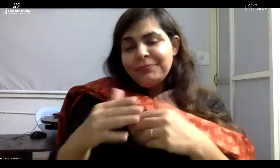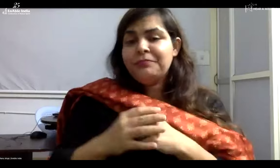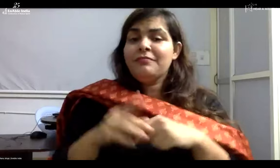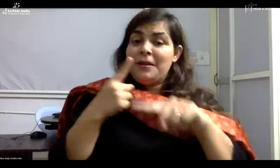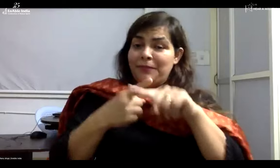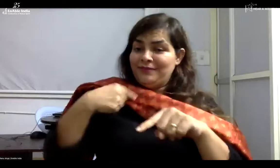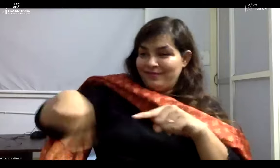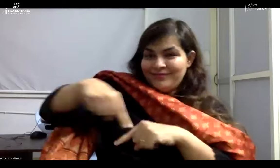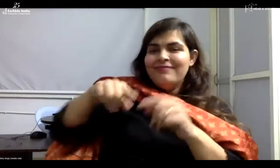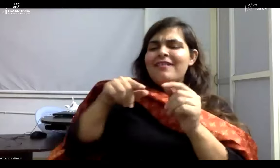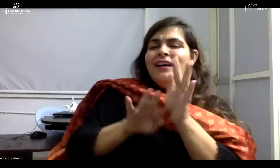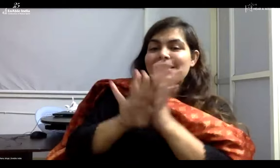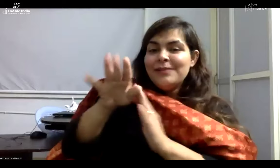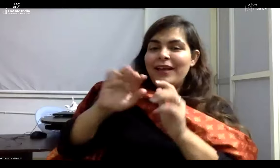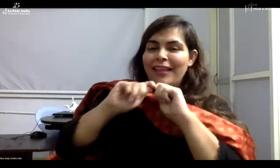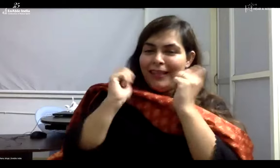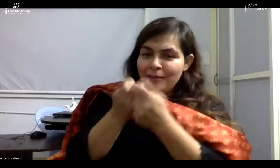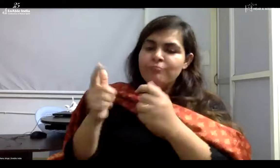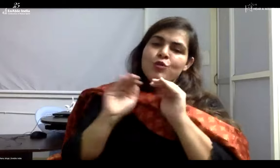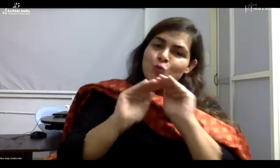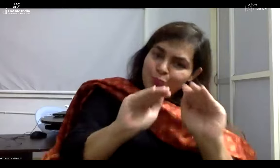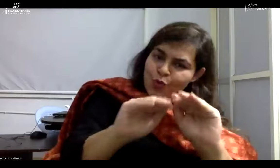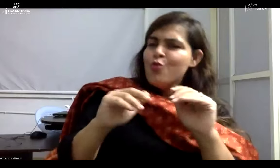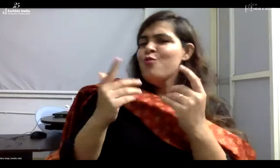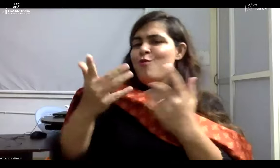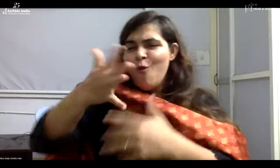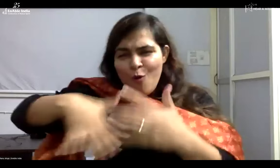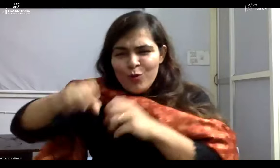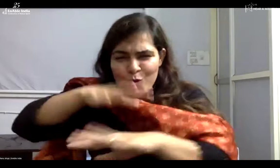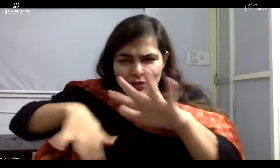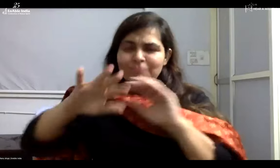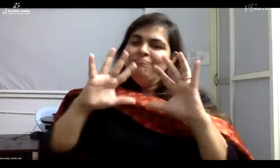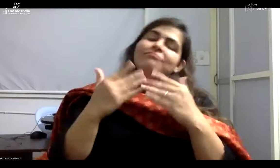Mantosh is saying, so whenever you are in that situation,